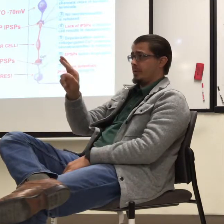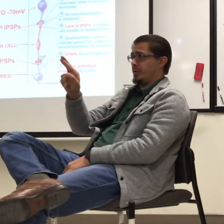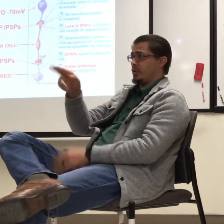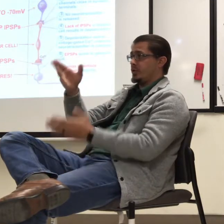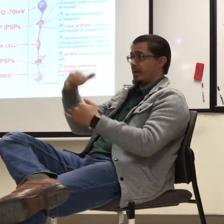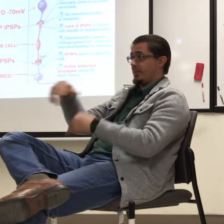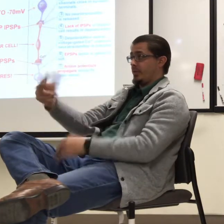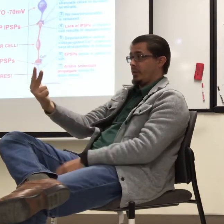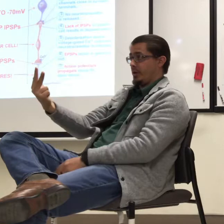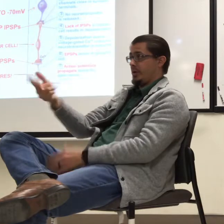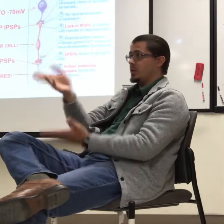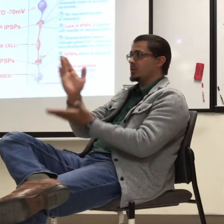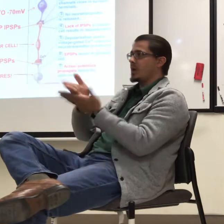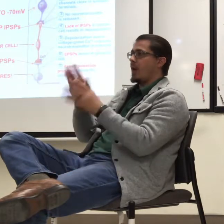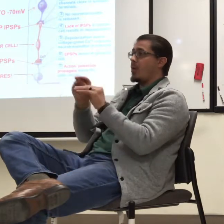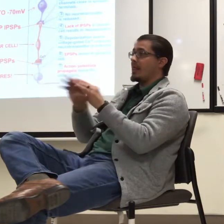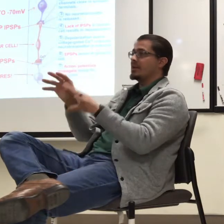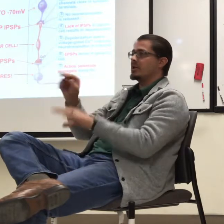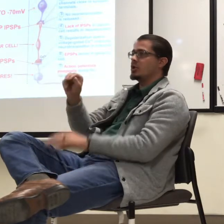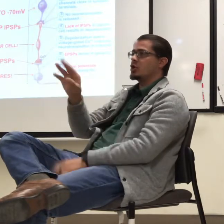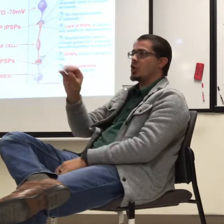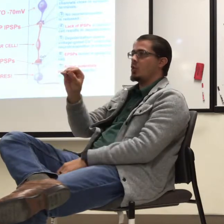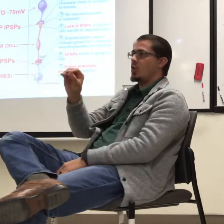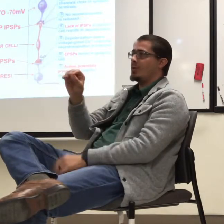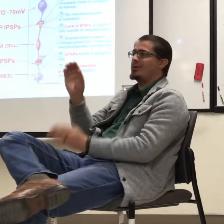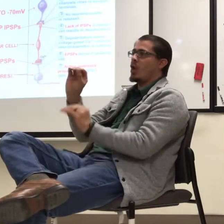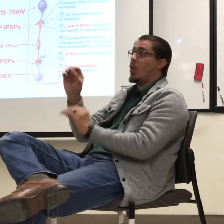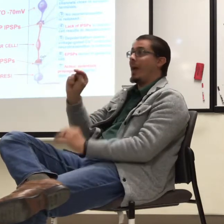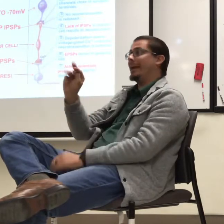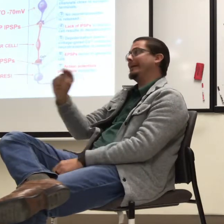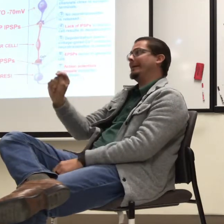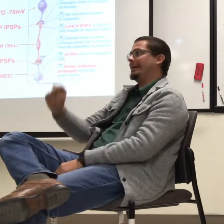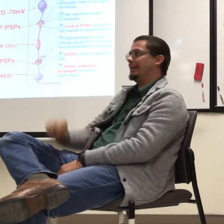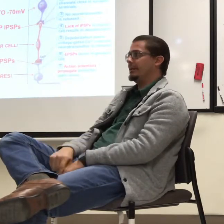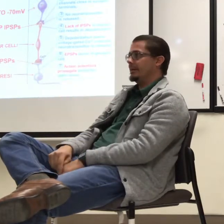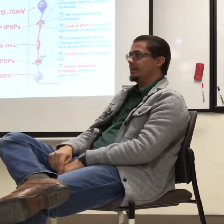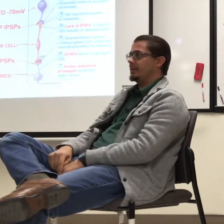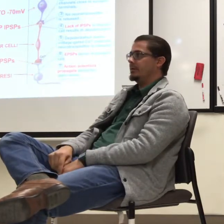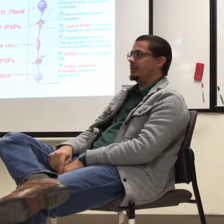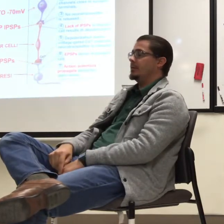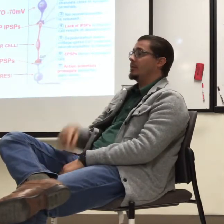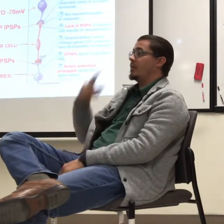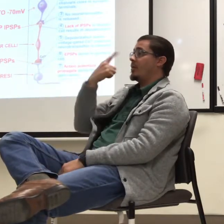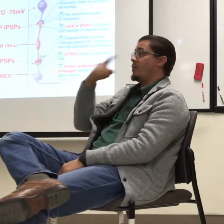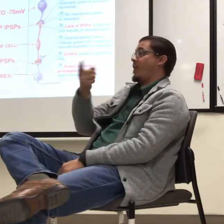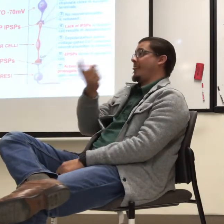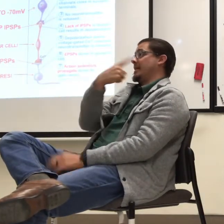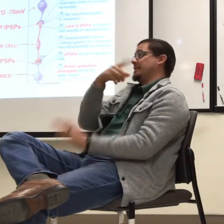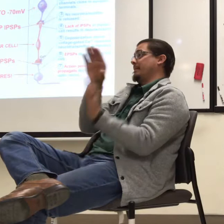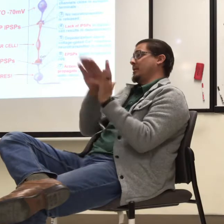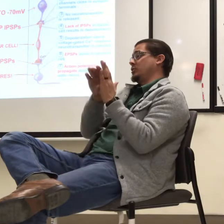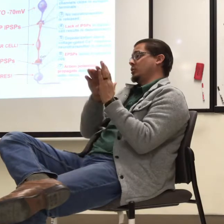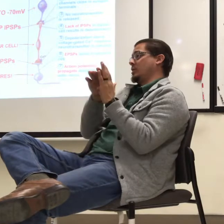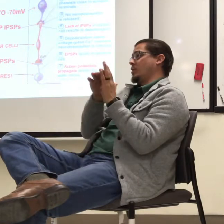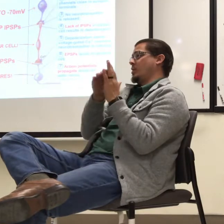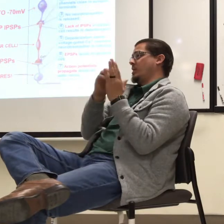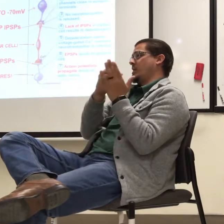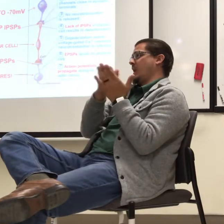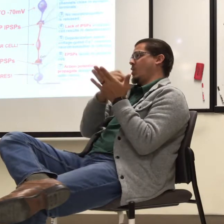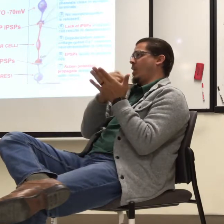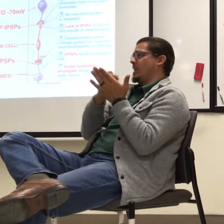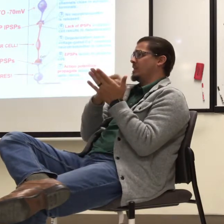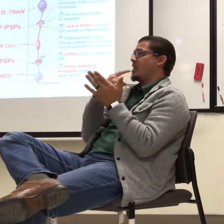3, no NTs. So for my picture, I'm just going to erase the little